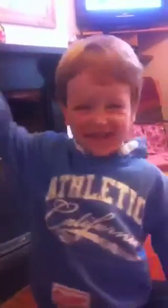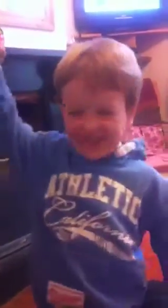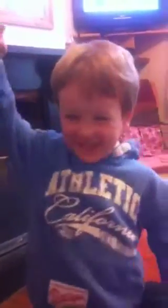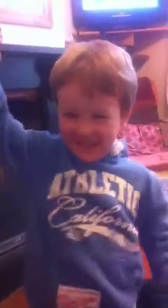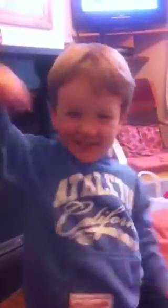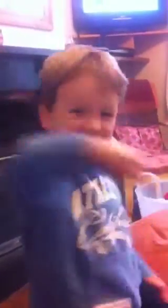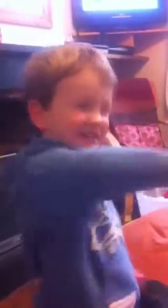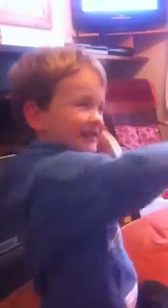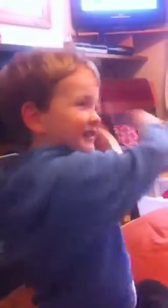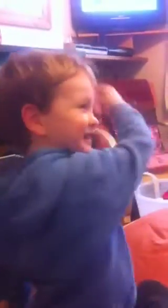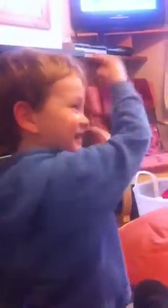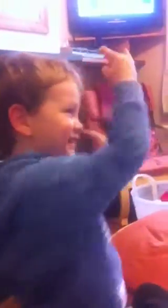That's good. What's thank you?